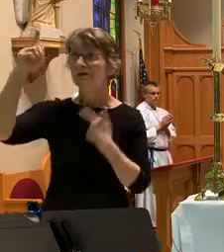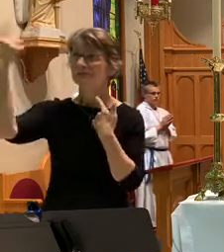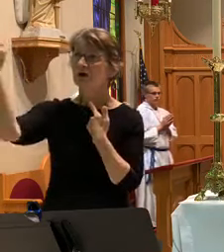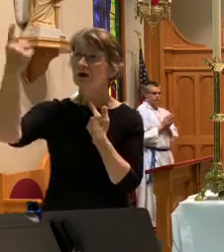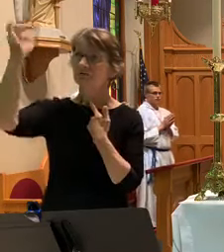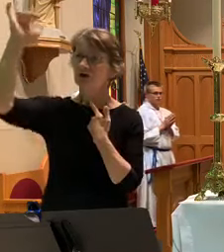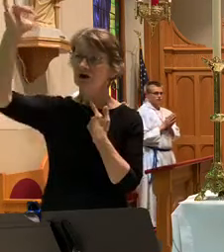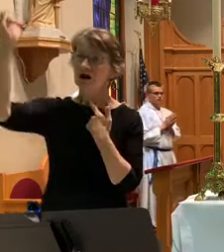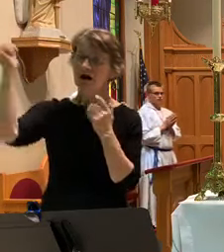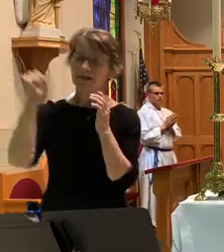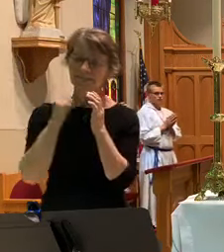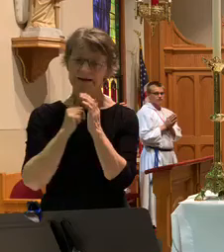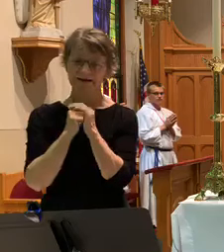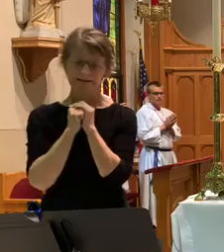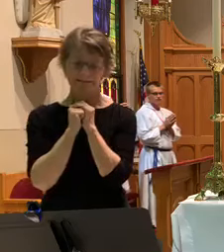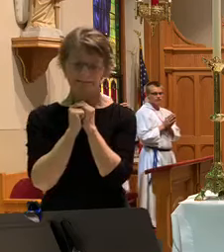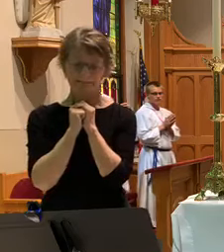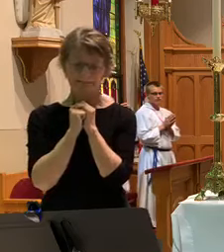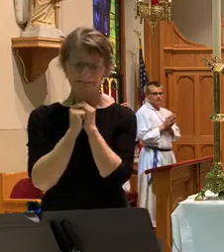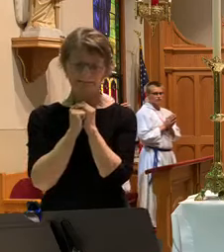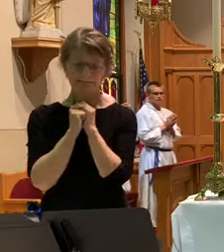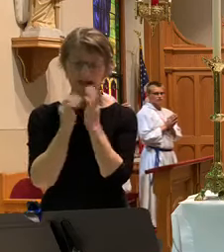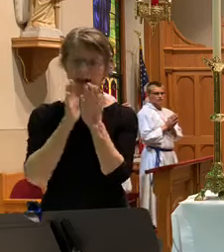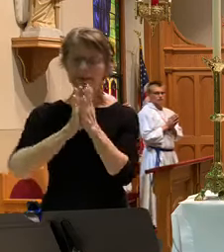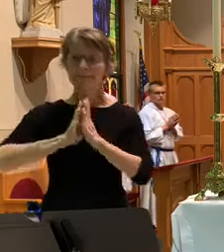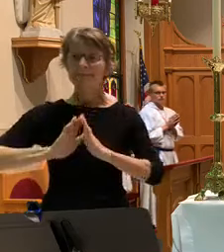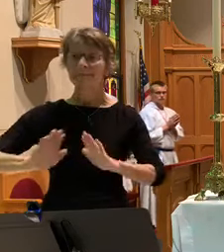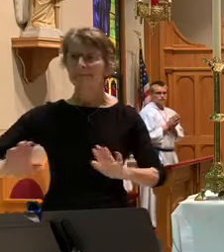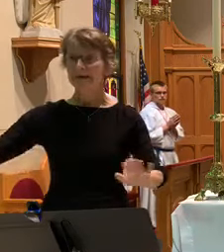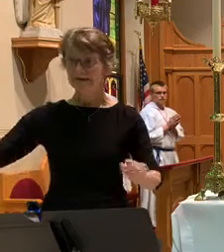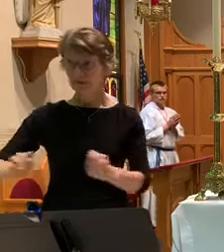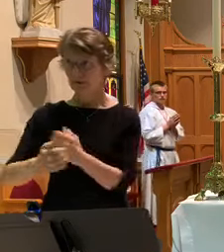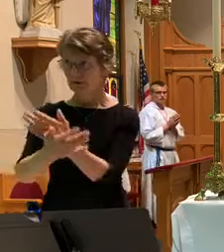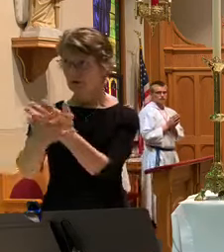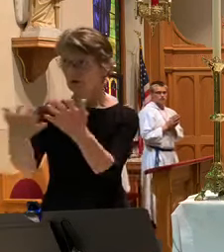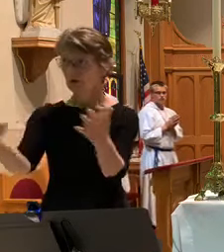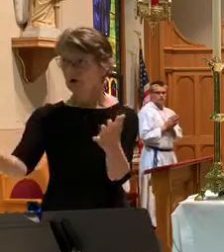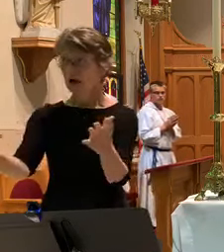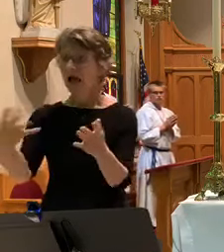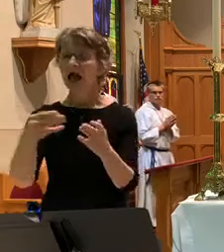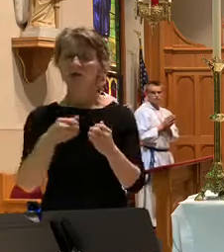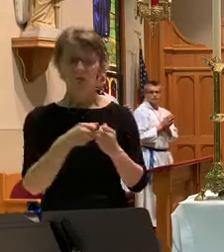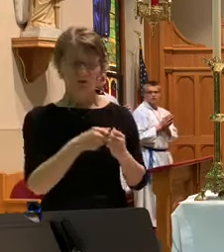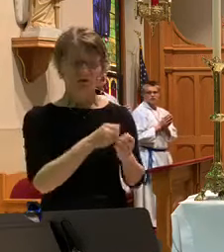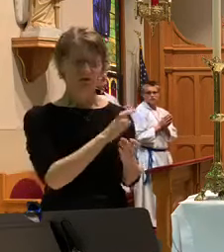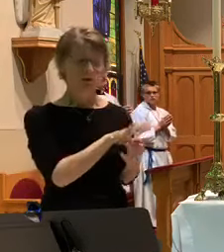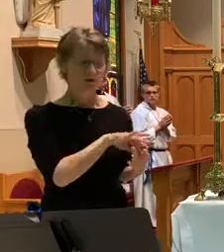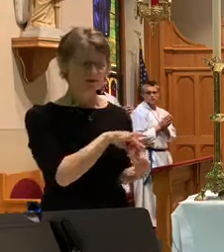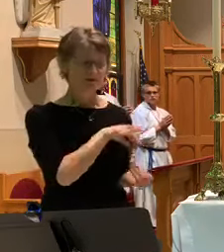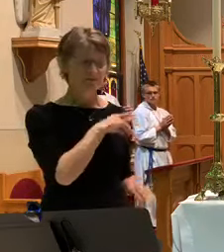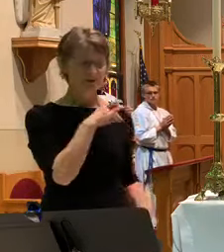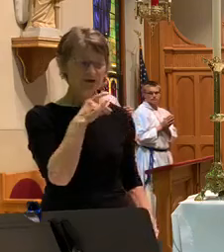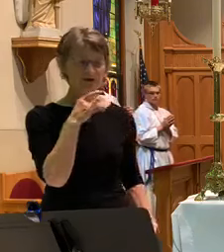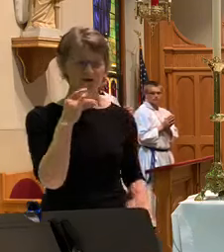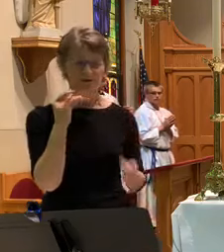reign forever and ever. Amen. The peace of the Lord be with you always.